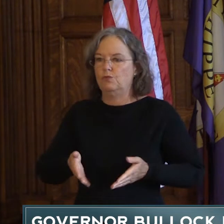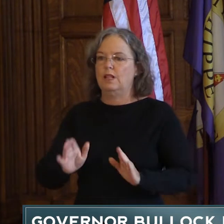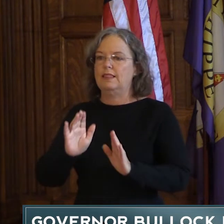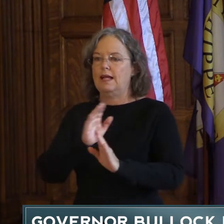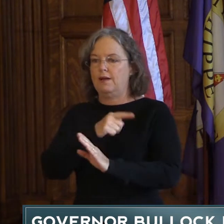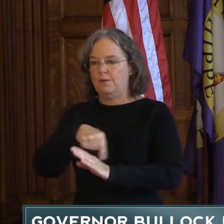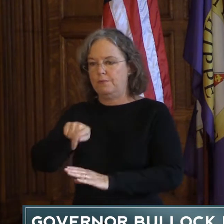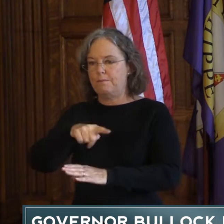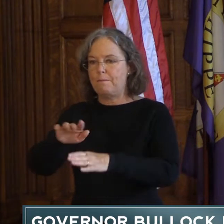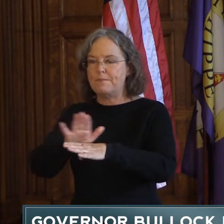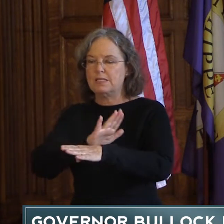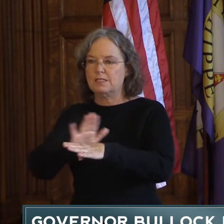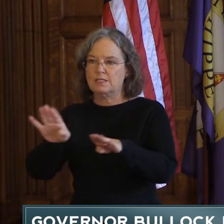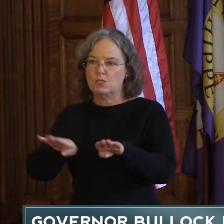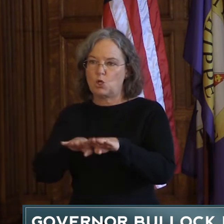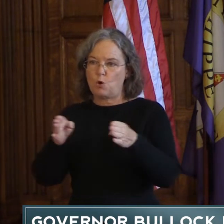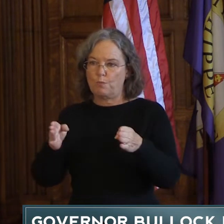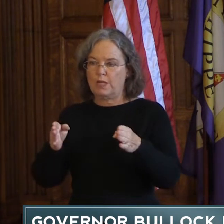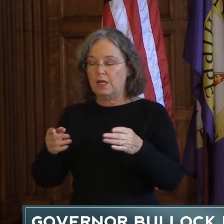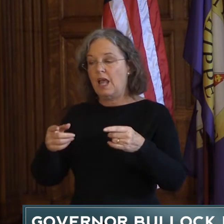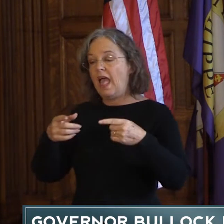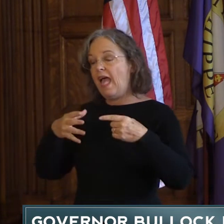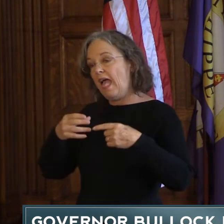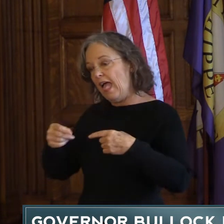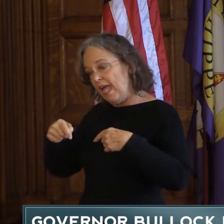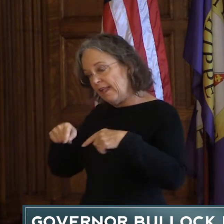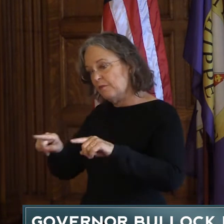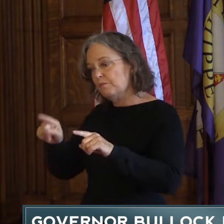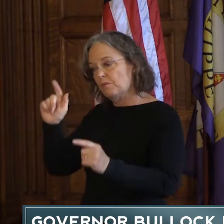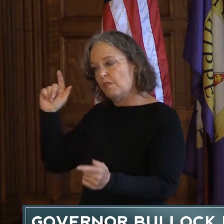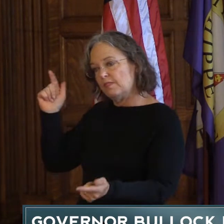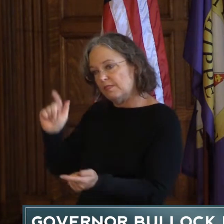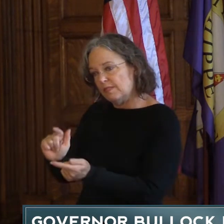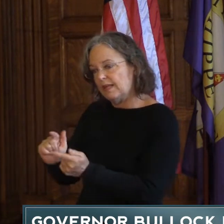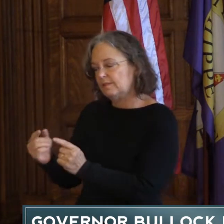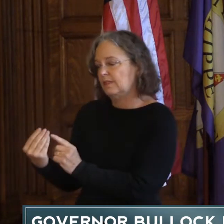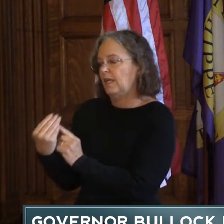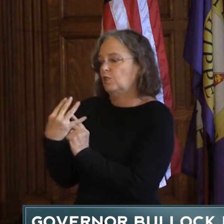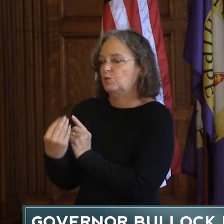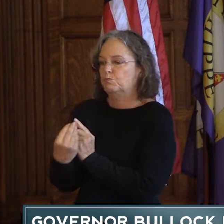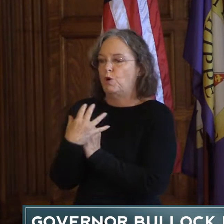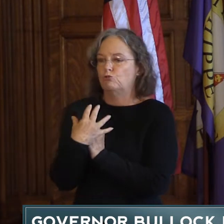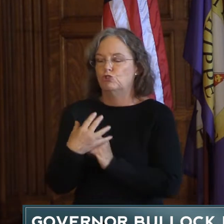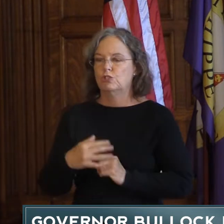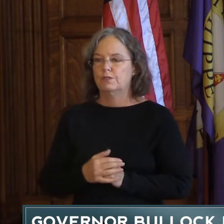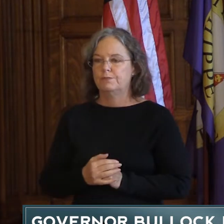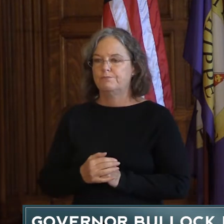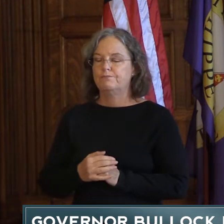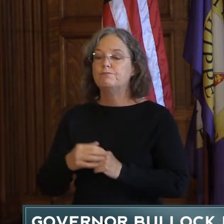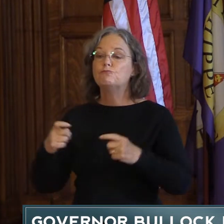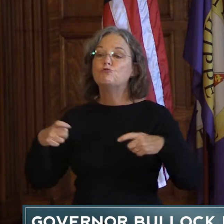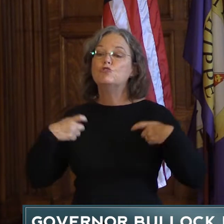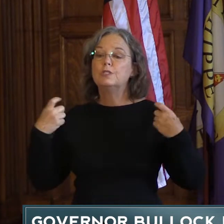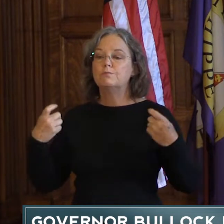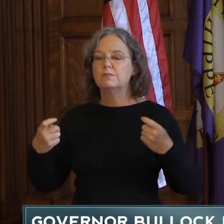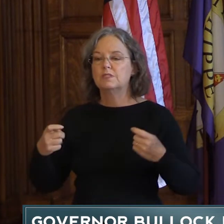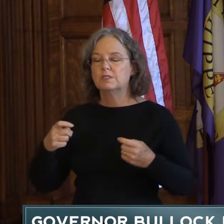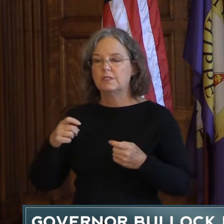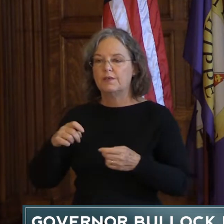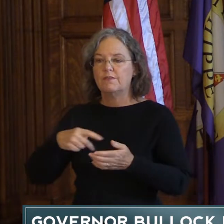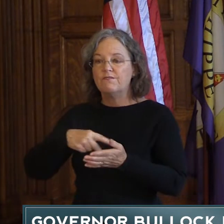to reopen while minimizing exposure. Gyms and fitness studios, movie